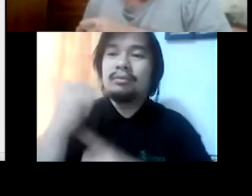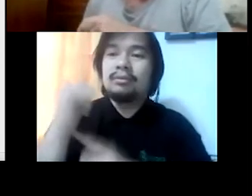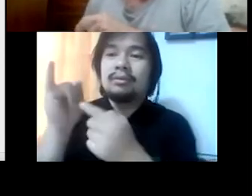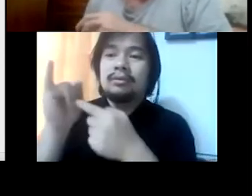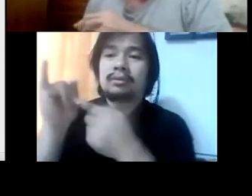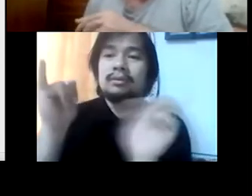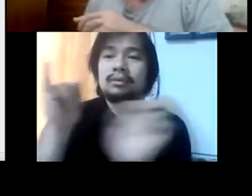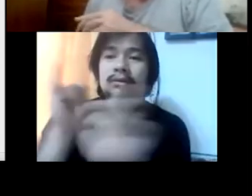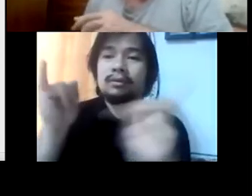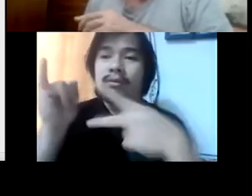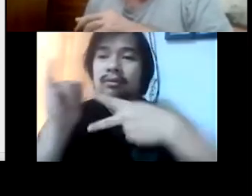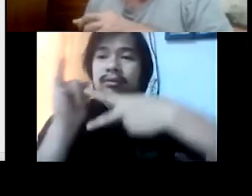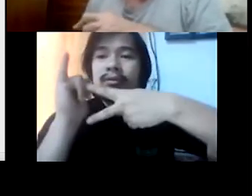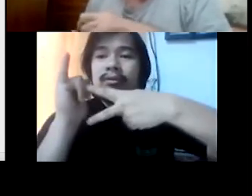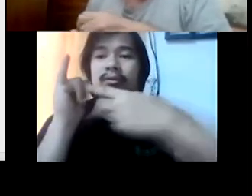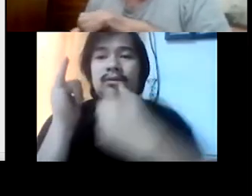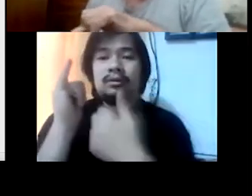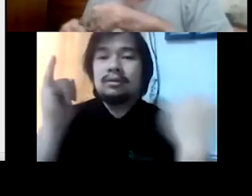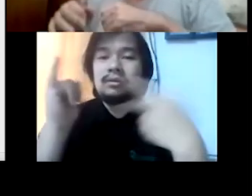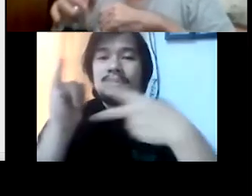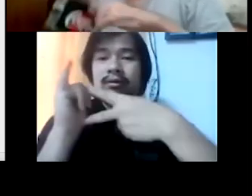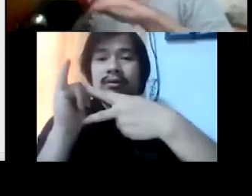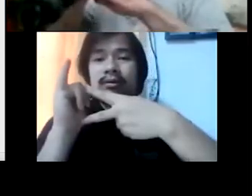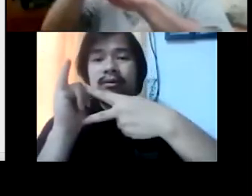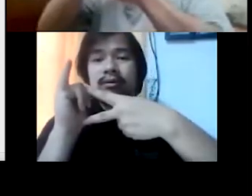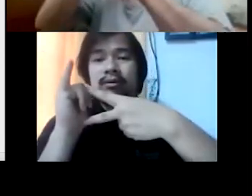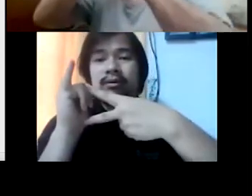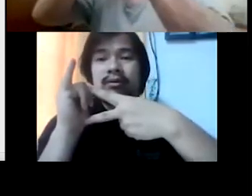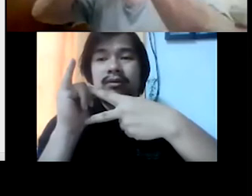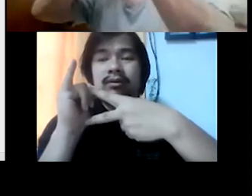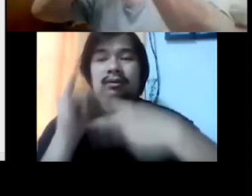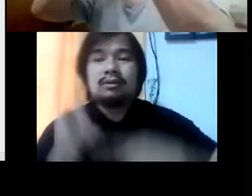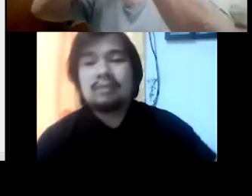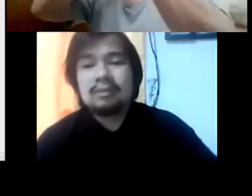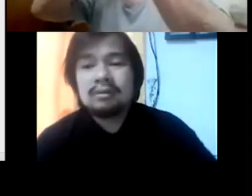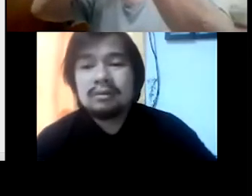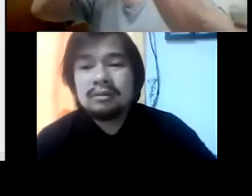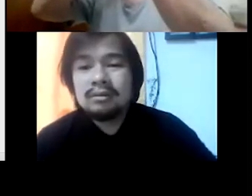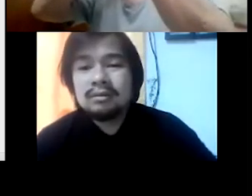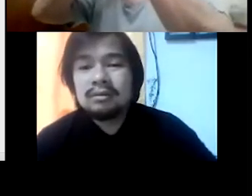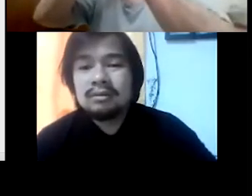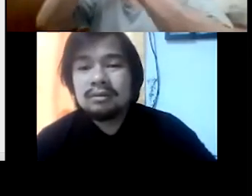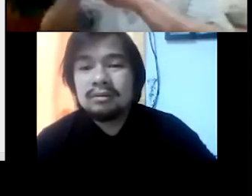But that's my take on it. It's left palm orientation.